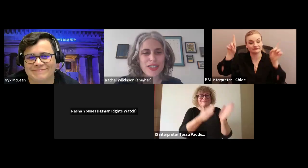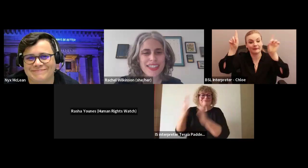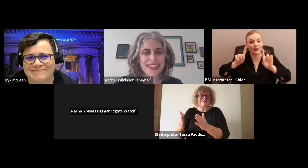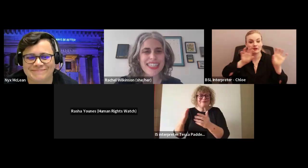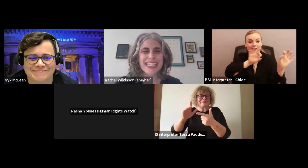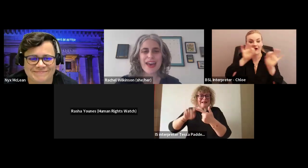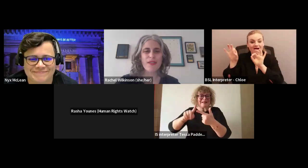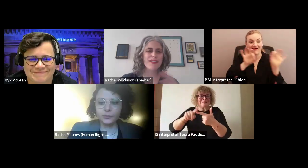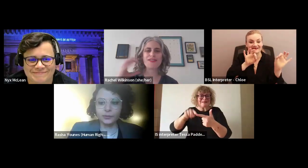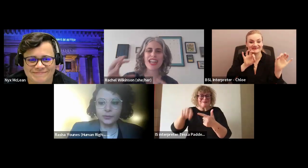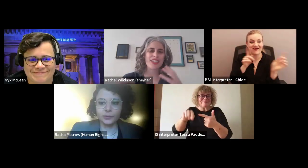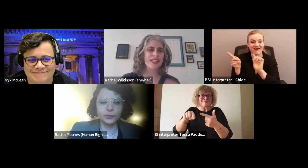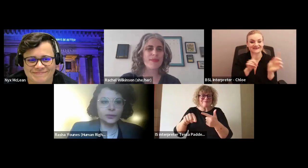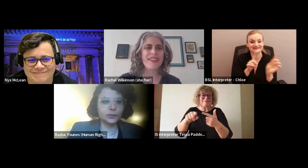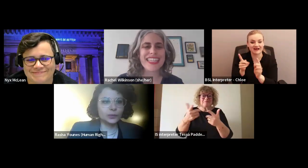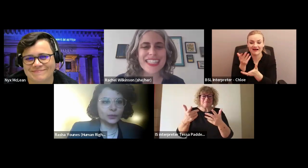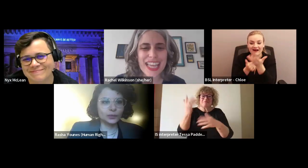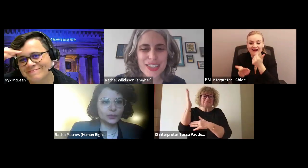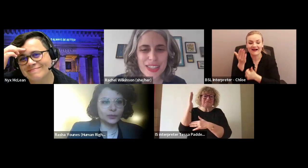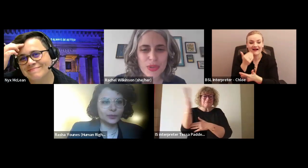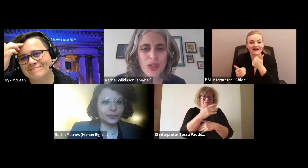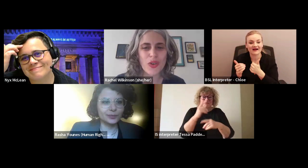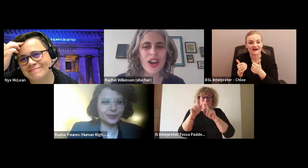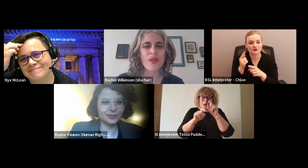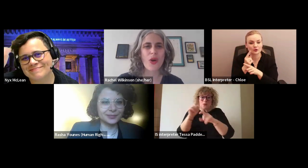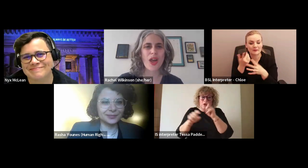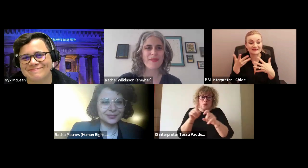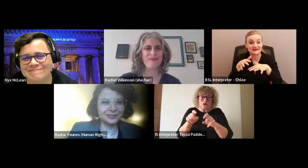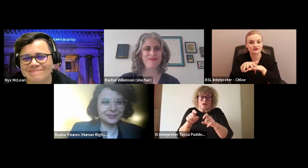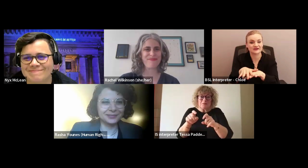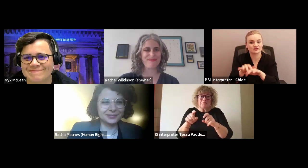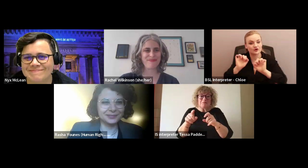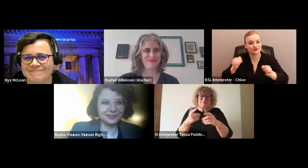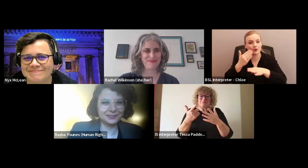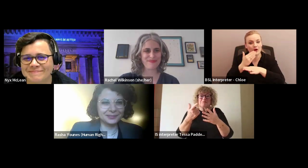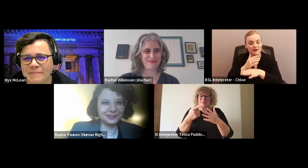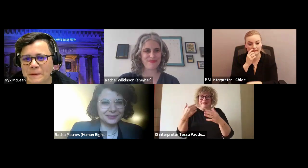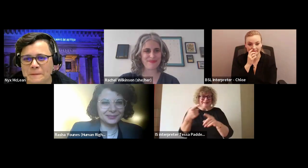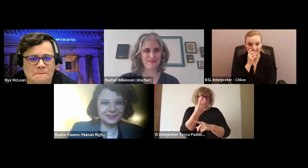other questions to tease out a bit of the relationship and the intersections between your current work.